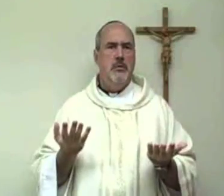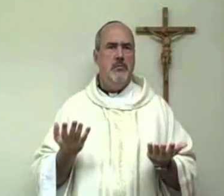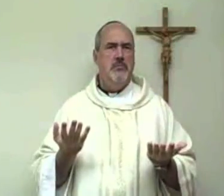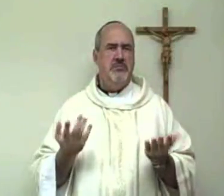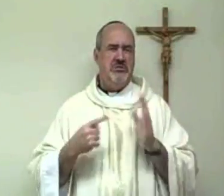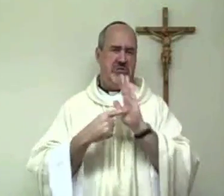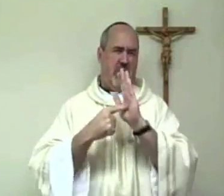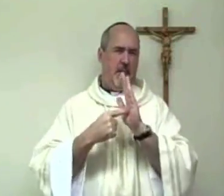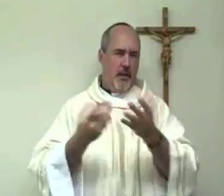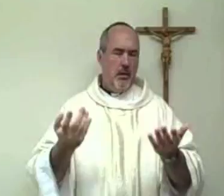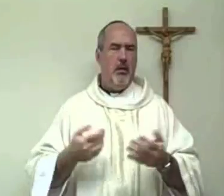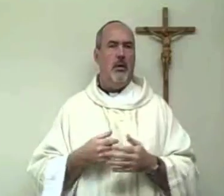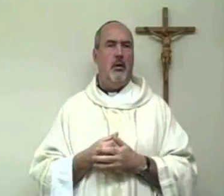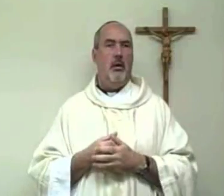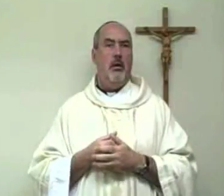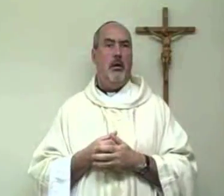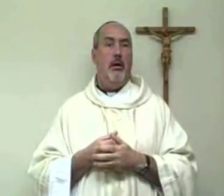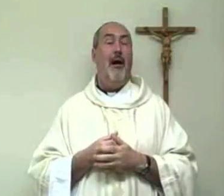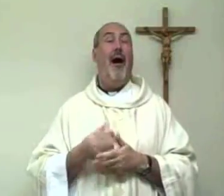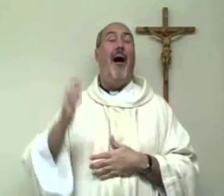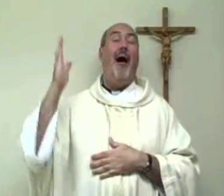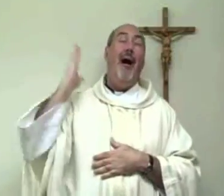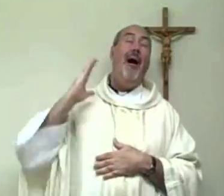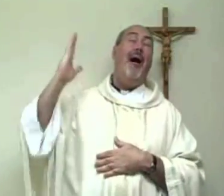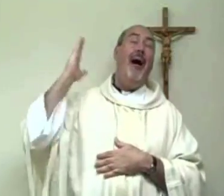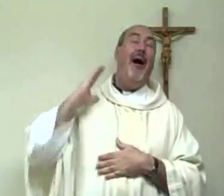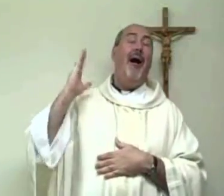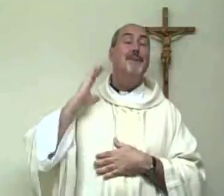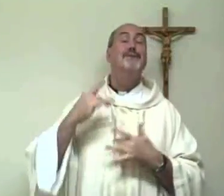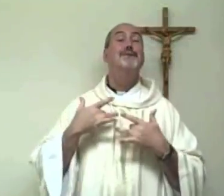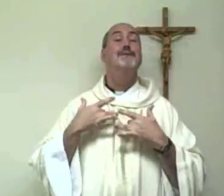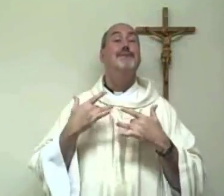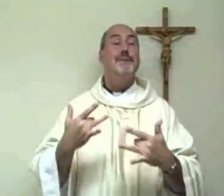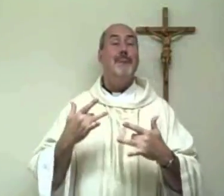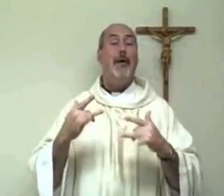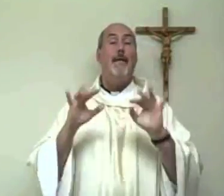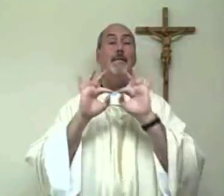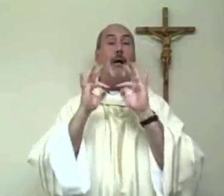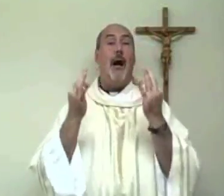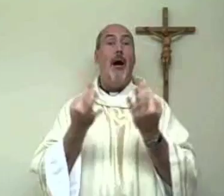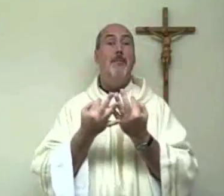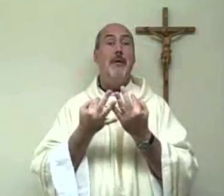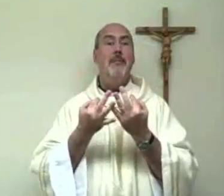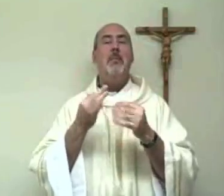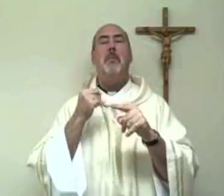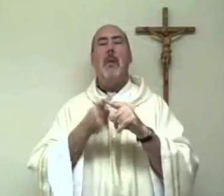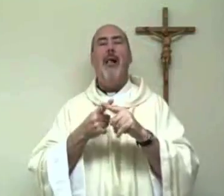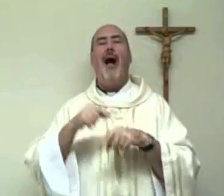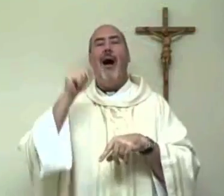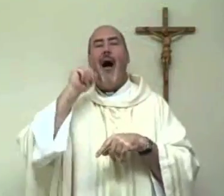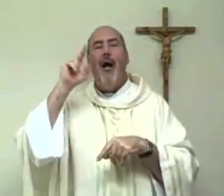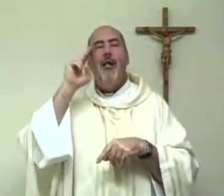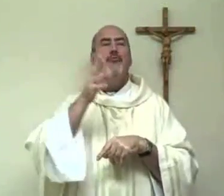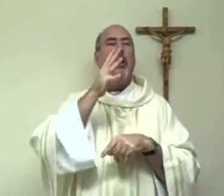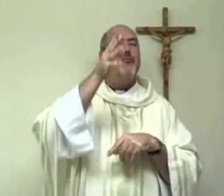modern family faces many, many challenges. One example would be that